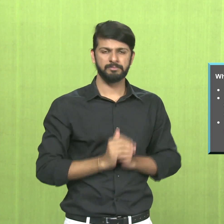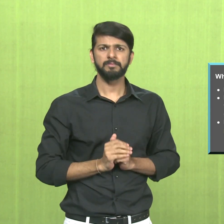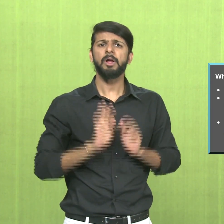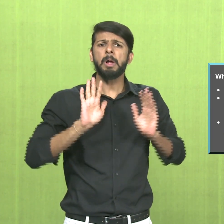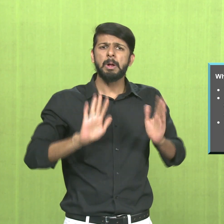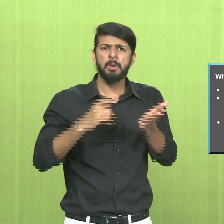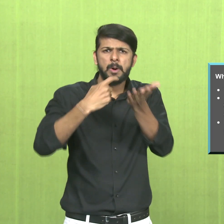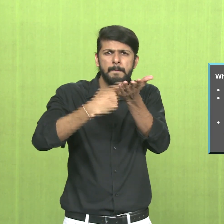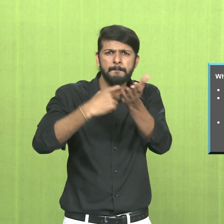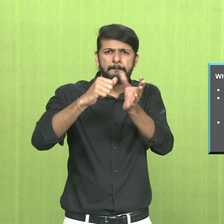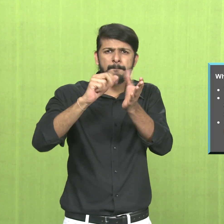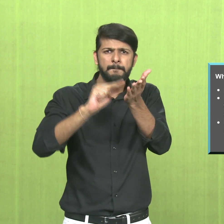beautiful artworks.